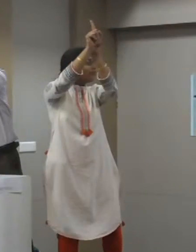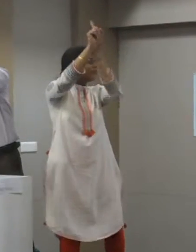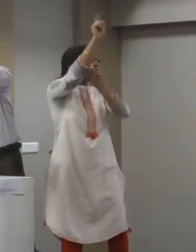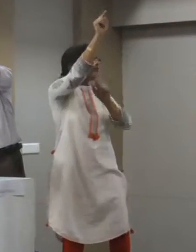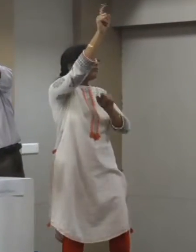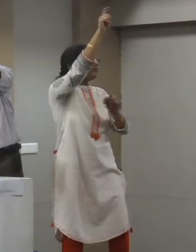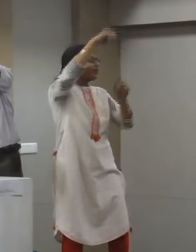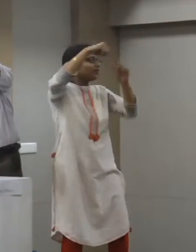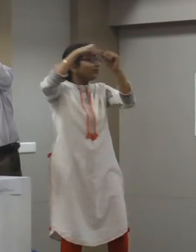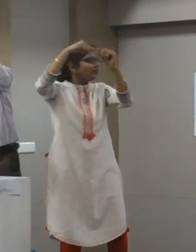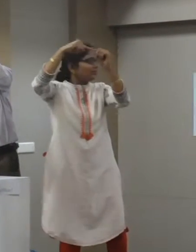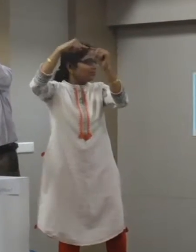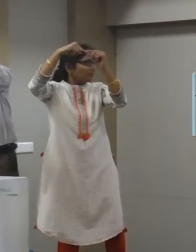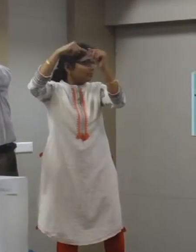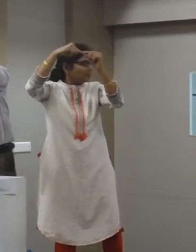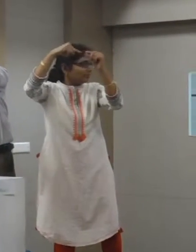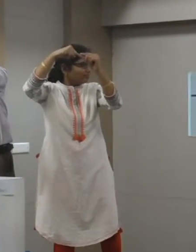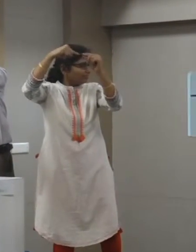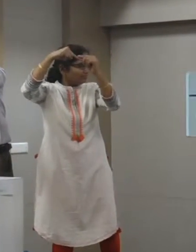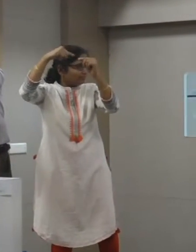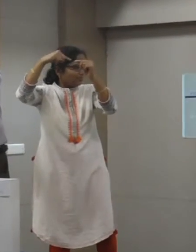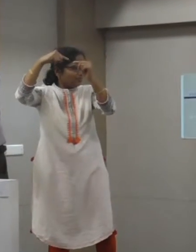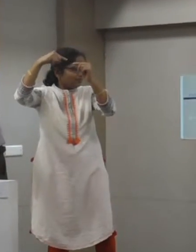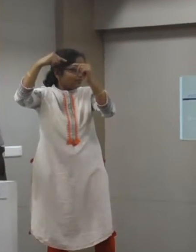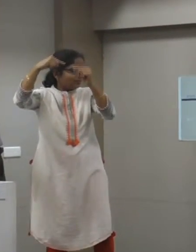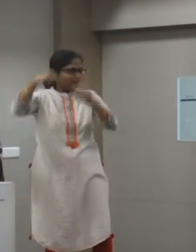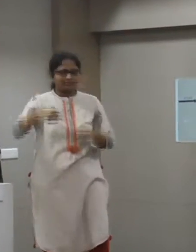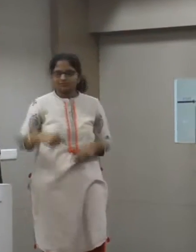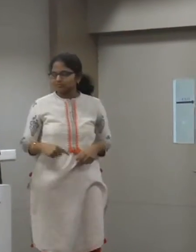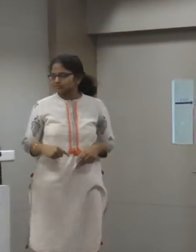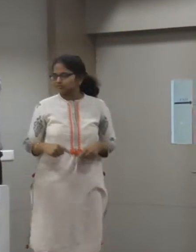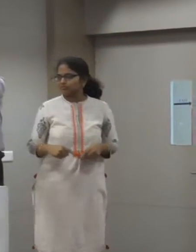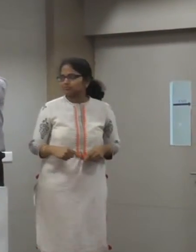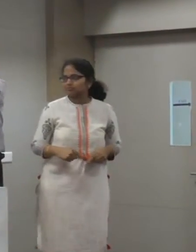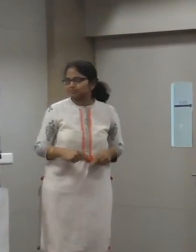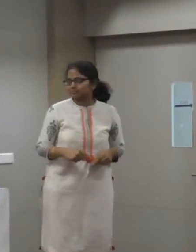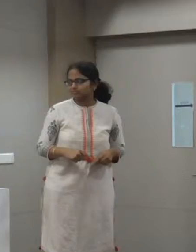He will mark your finger with the indelible ink